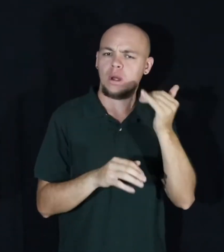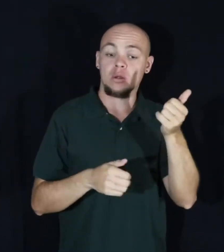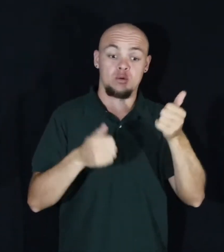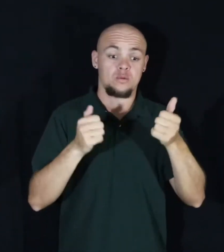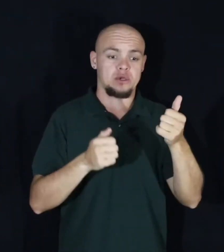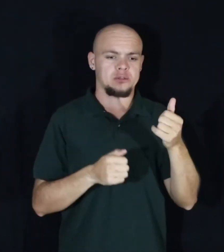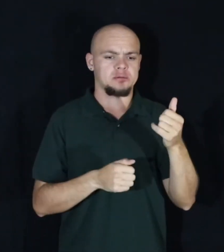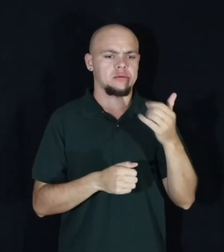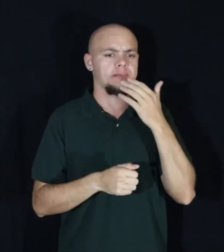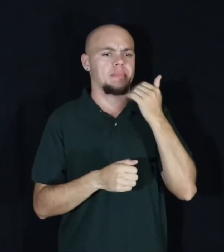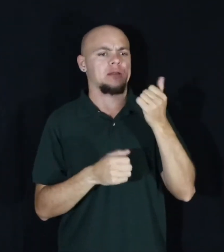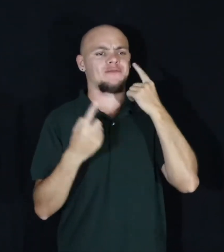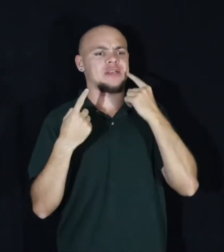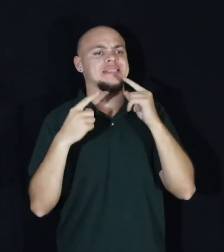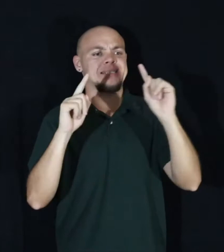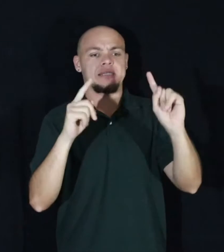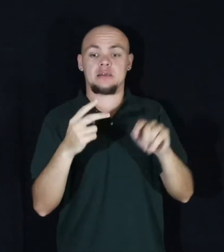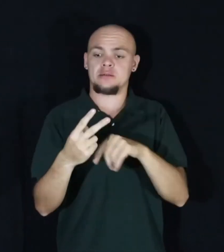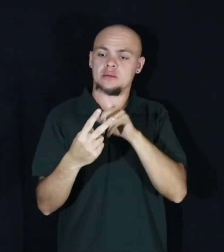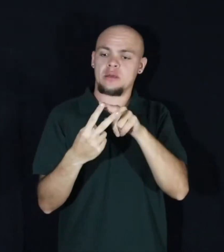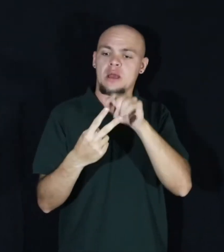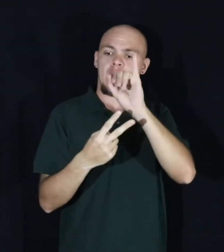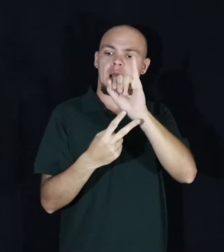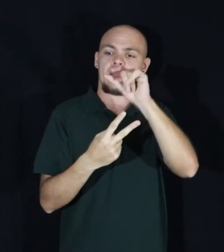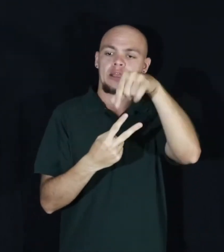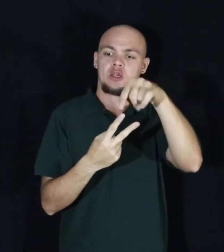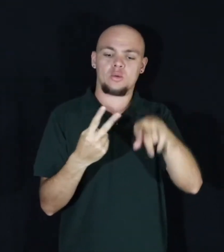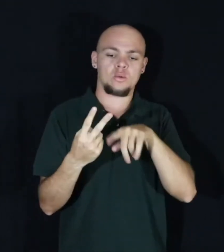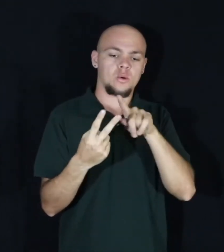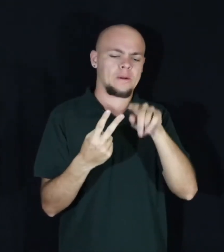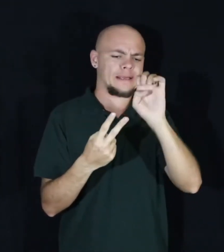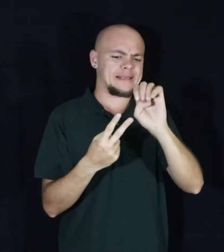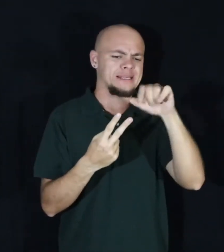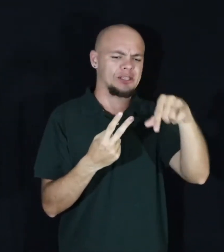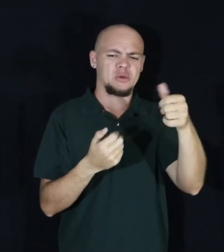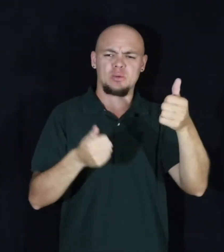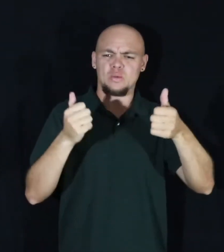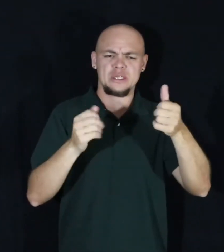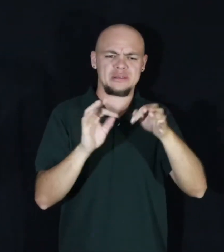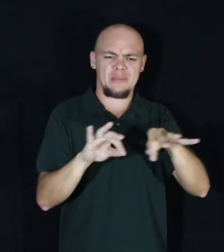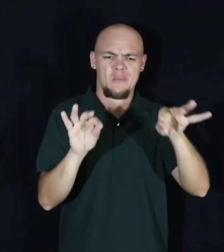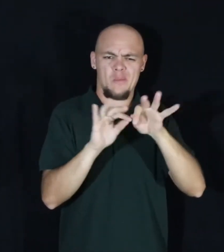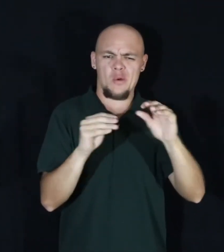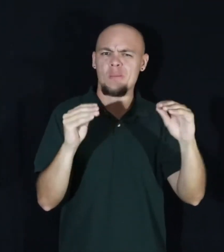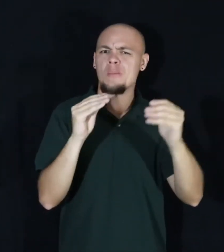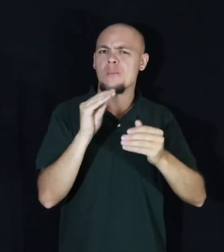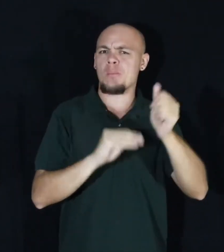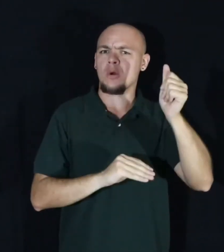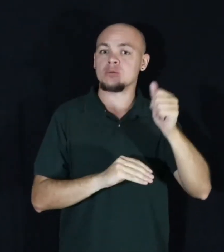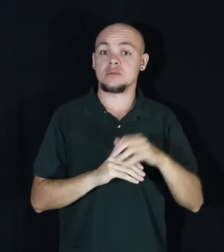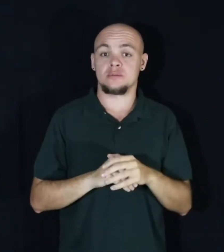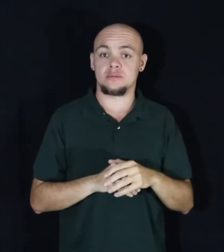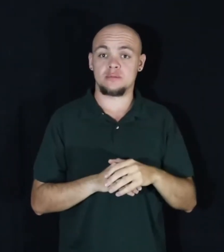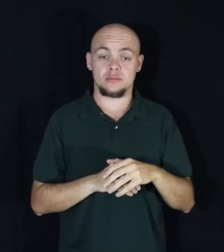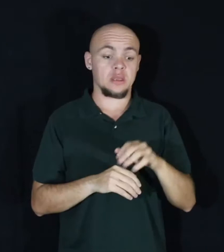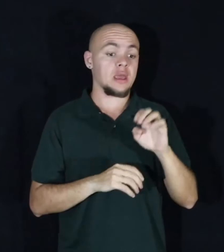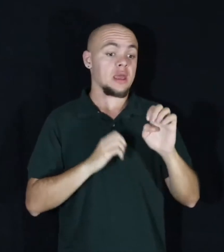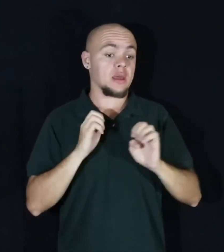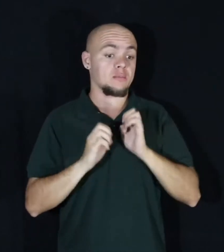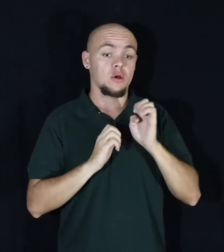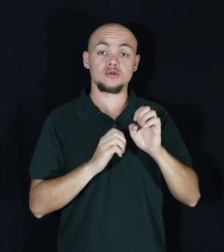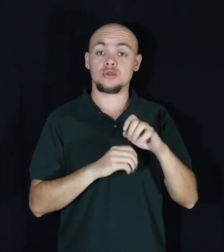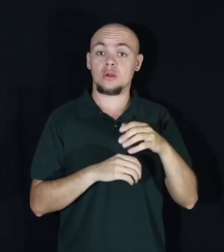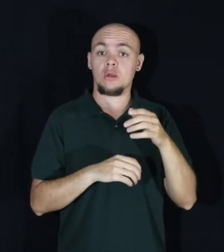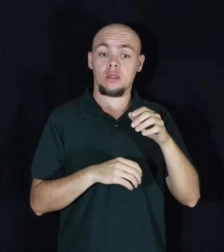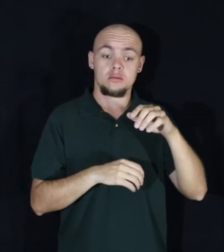advantageous in obtaining success? An emotional quotient or an intelligence quotient? Is emotional intelligence something that can be learned, or is it